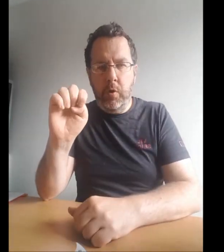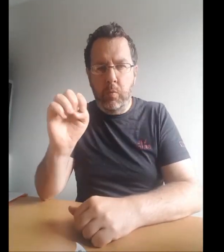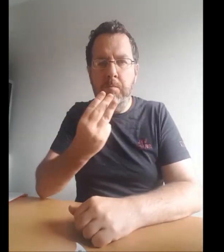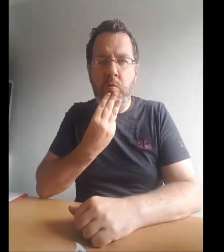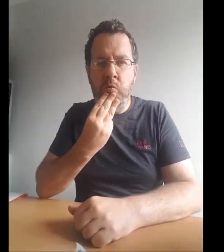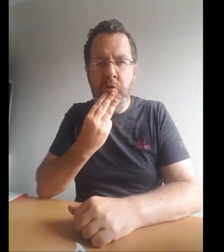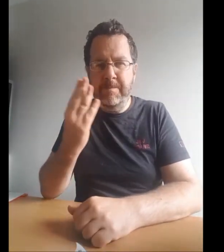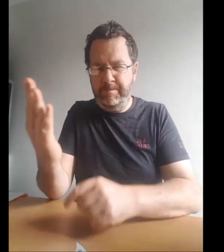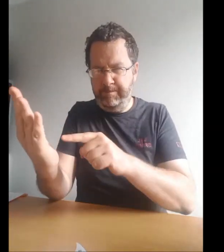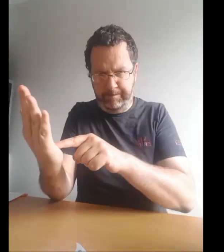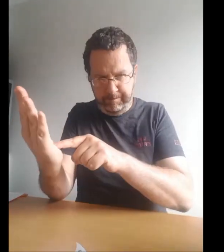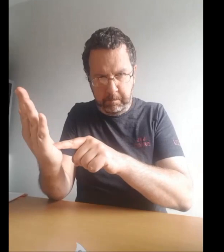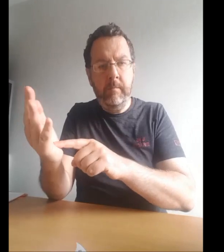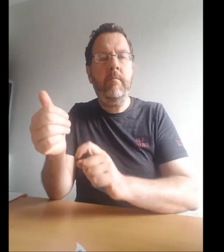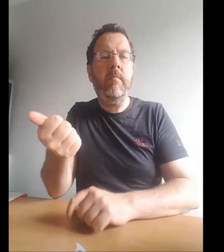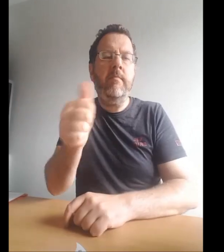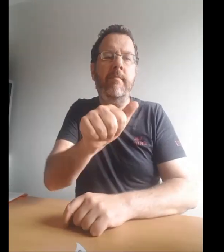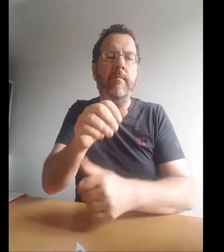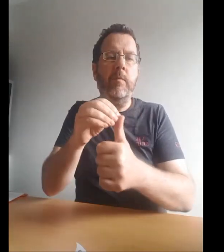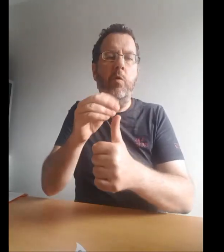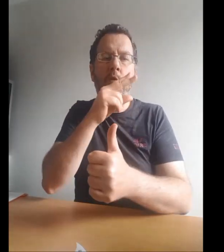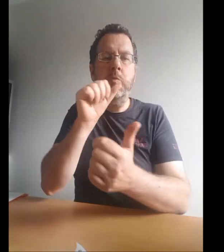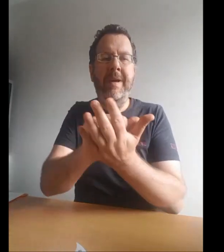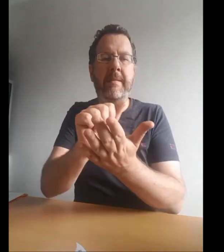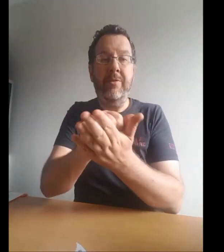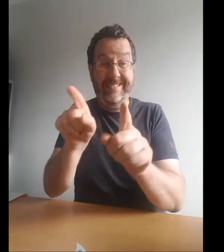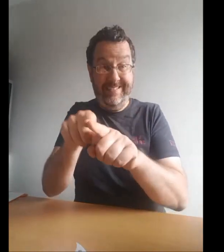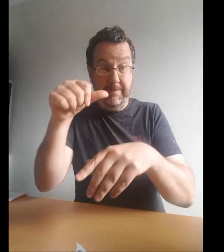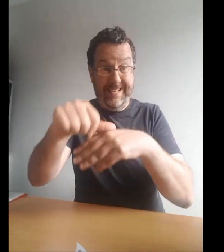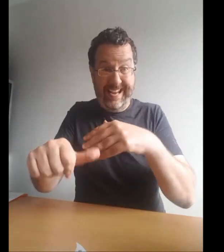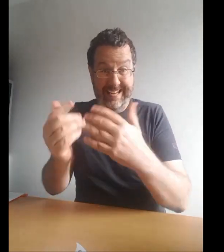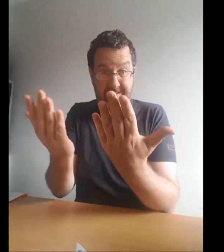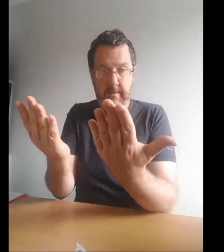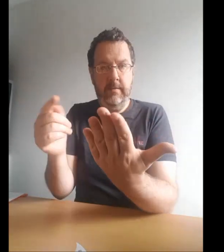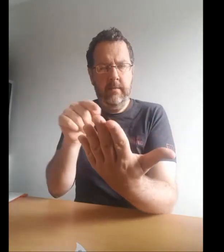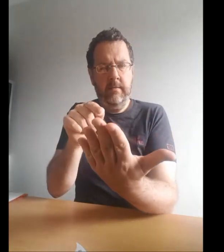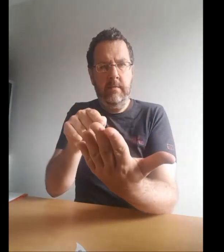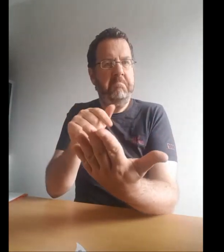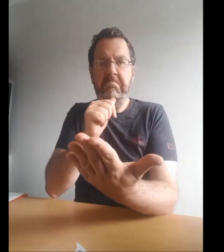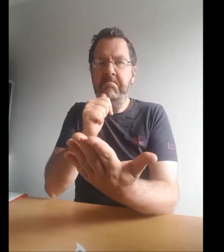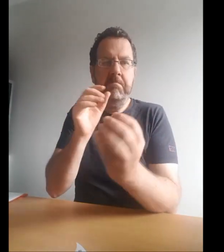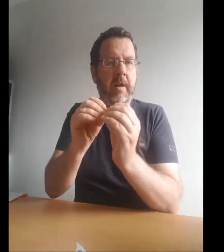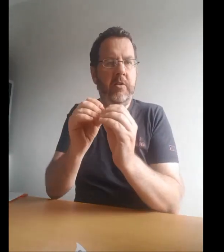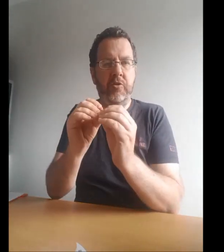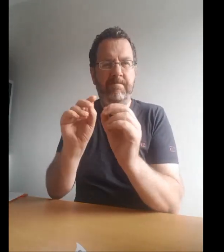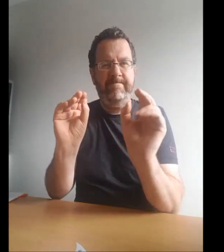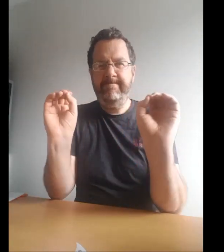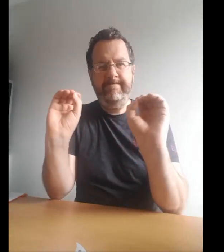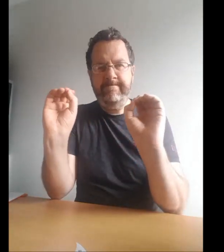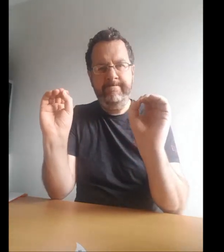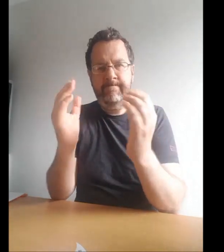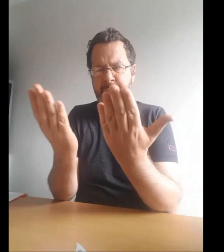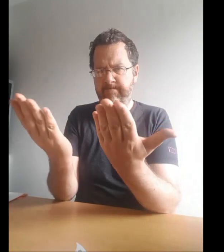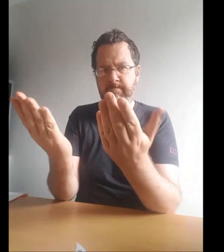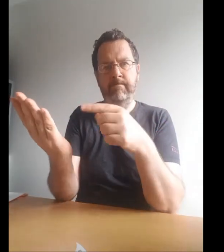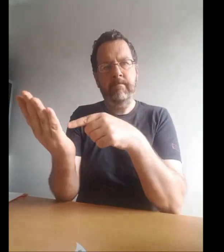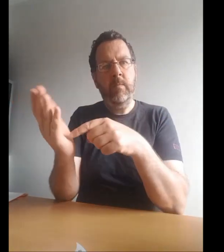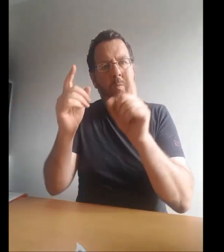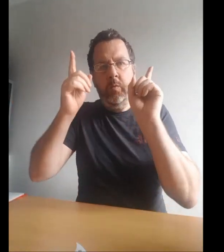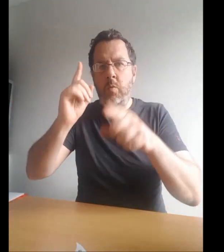mute. Another newspaper that came out the same day about the same situation didn't mention anything at all. So we don't know anything